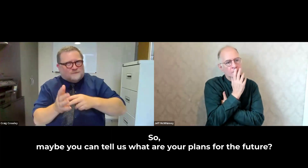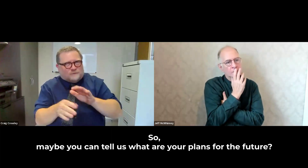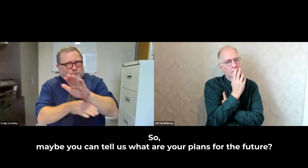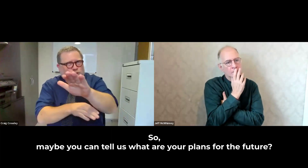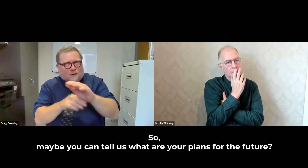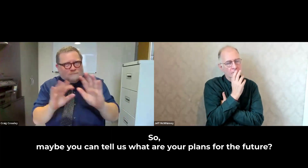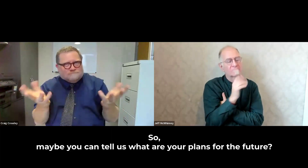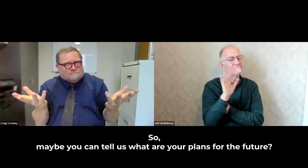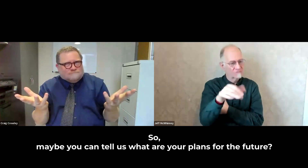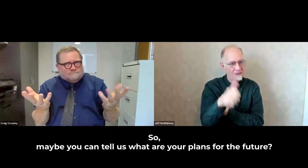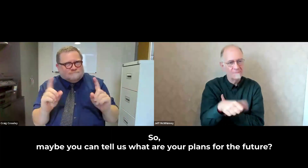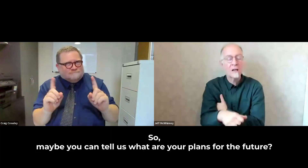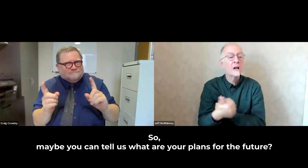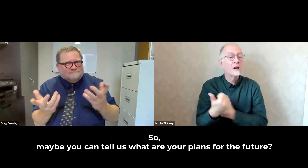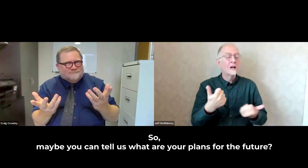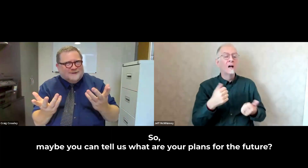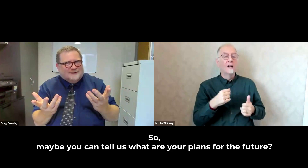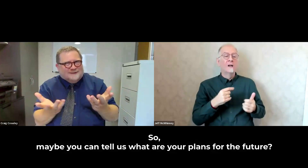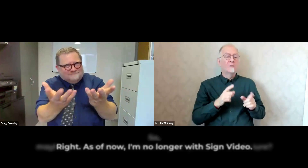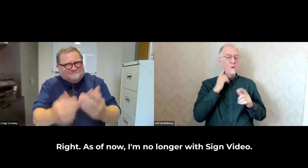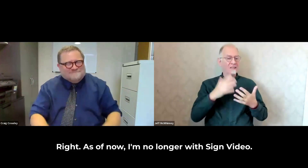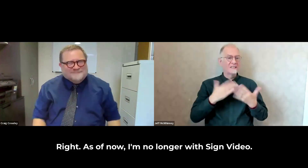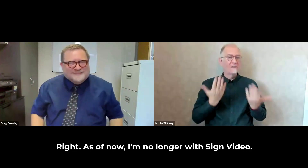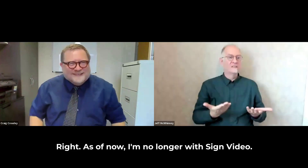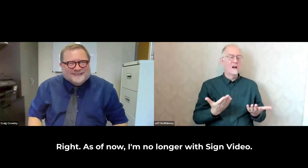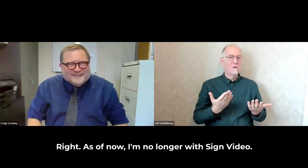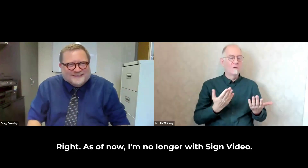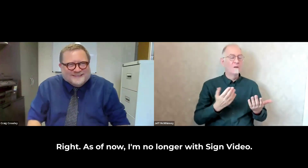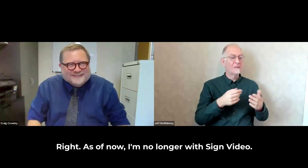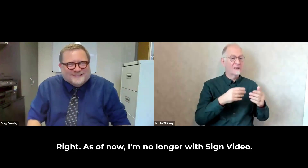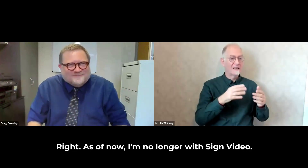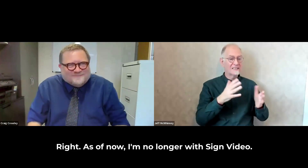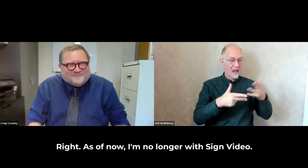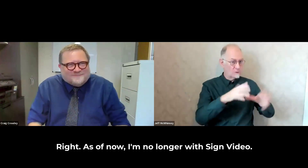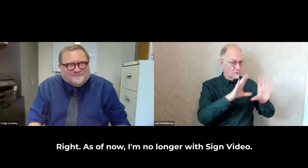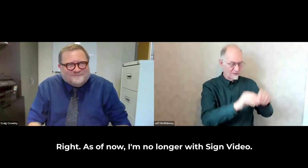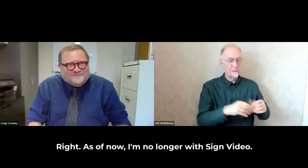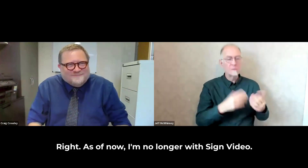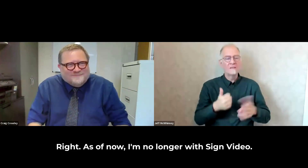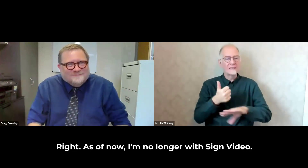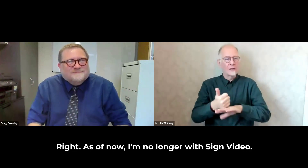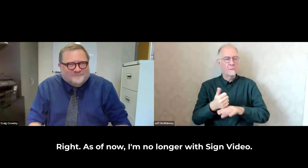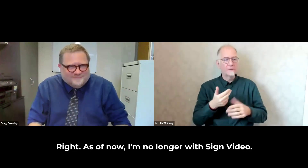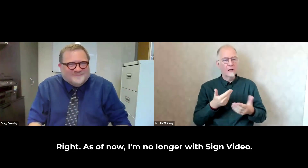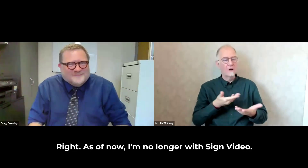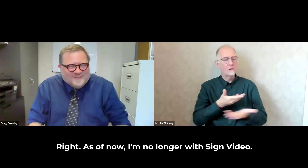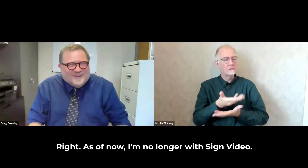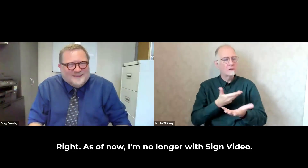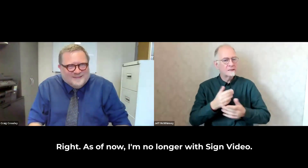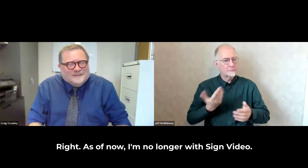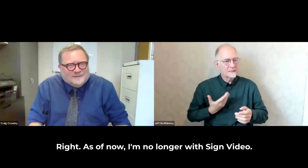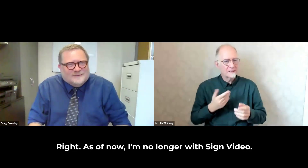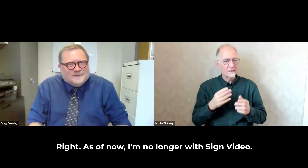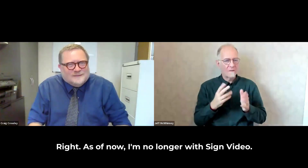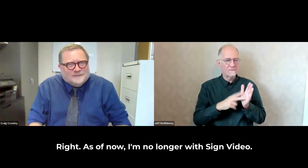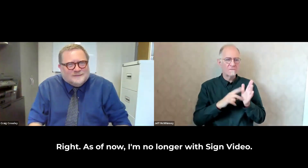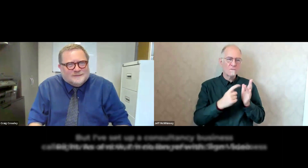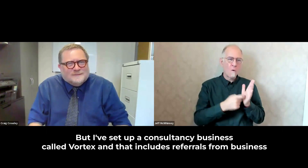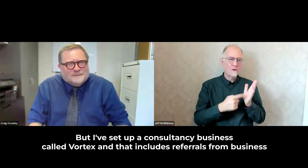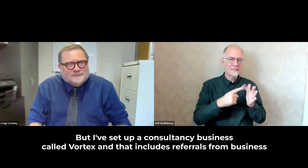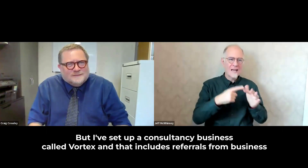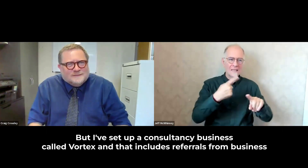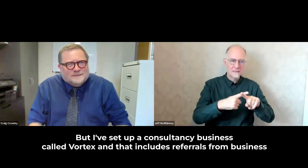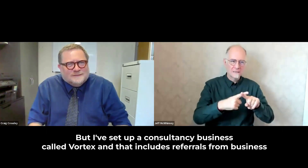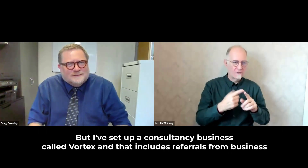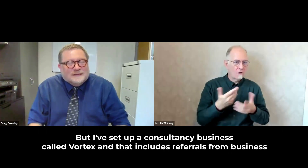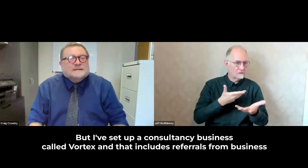So maybe you can tell us what your plans are for the future. Right. As of now, I'm no longer with Sound Video,